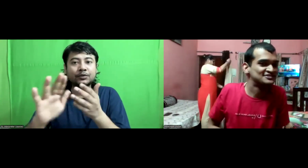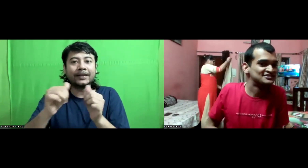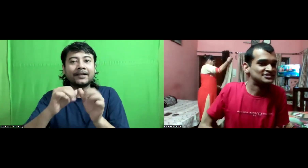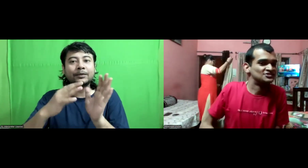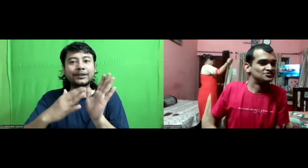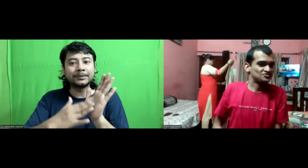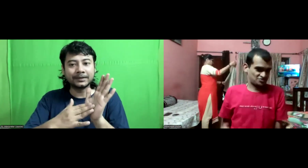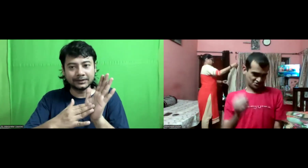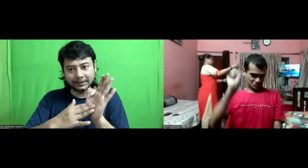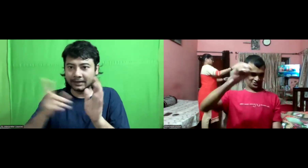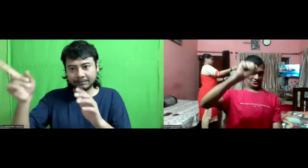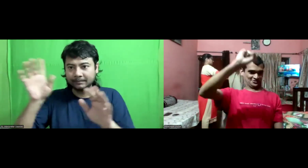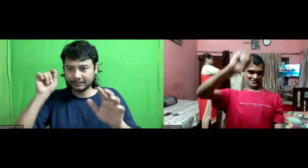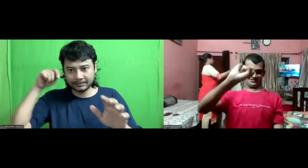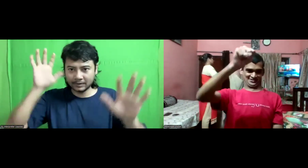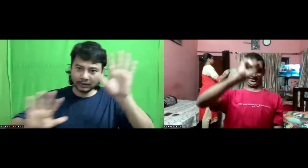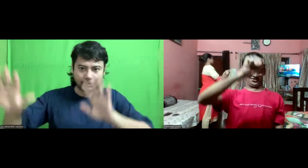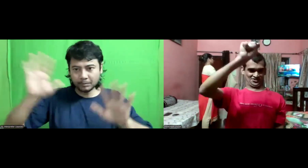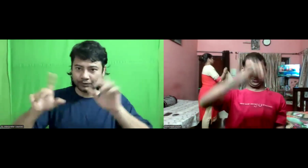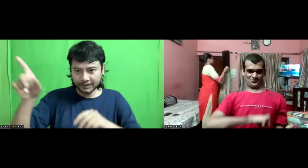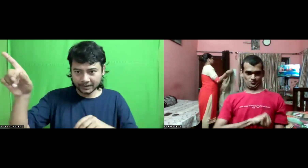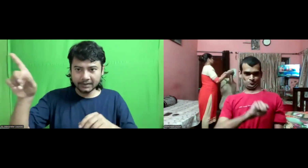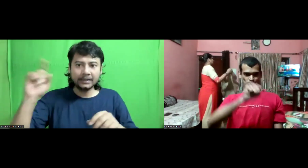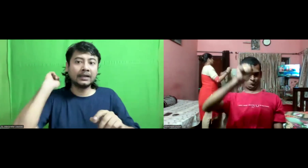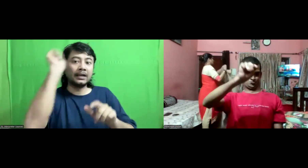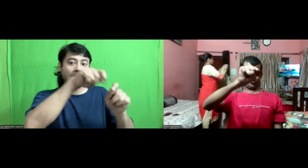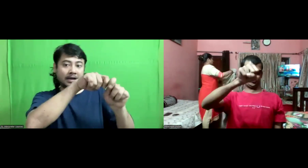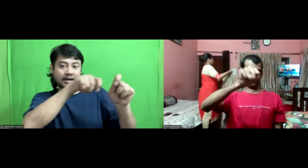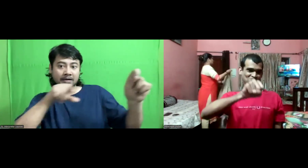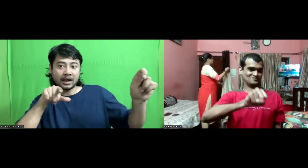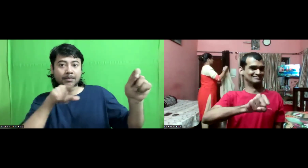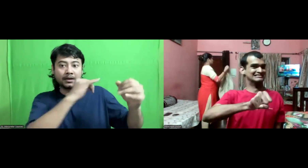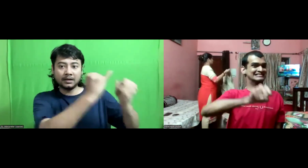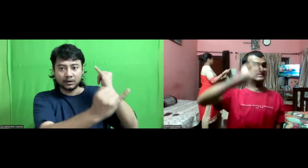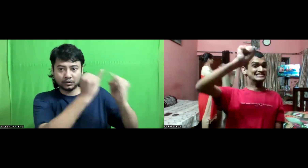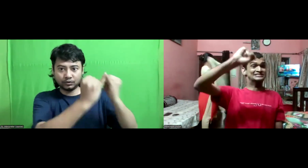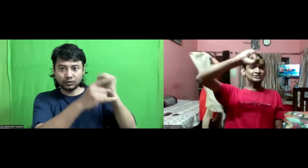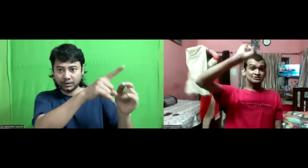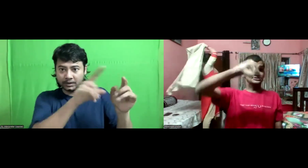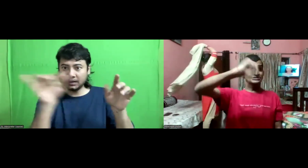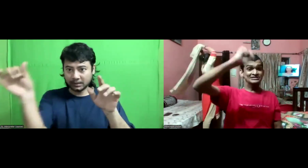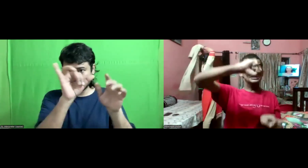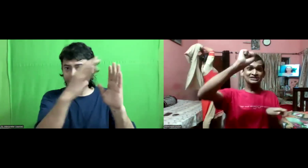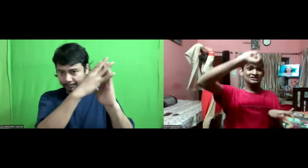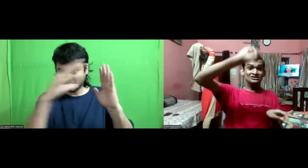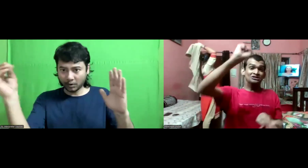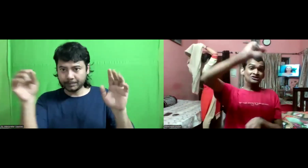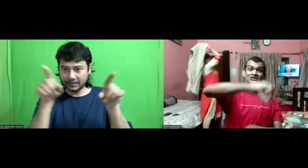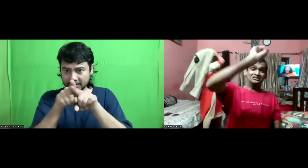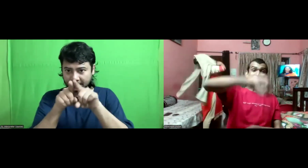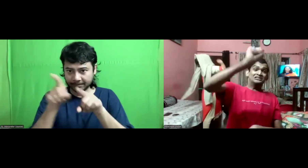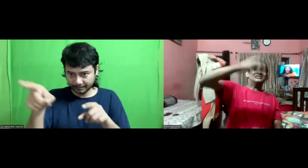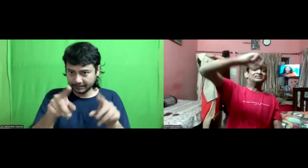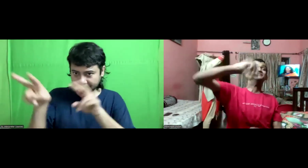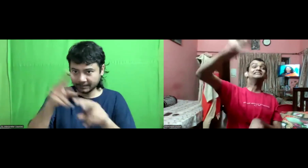I'm just clarifying the question, Mataji. Singham Right. movie, Rama story, same